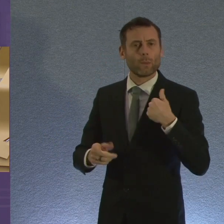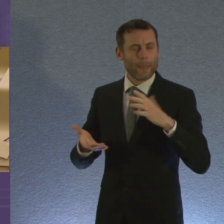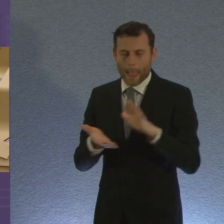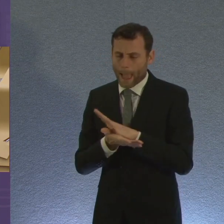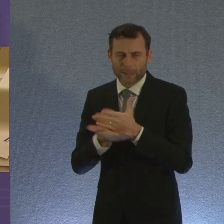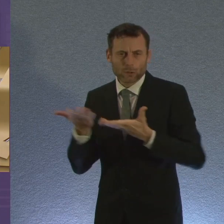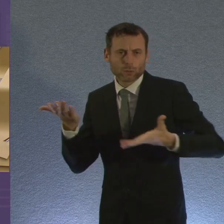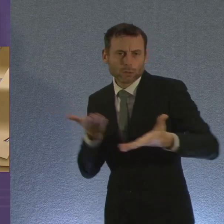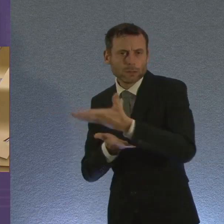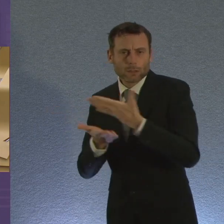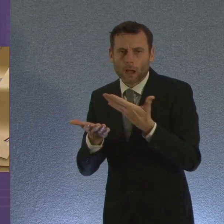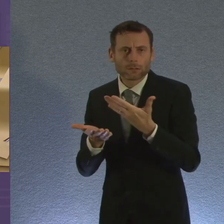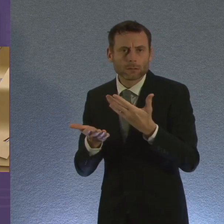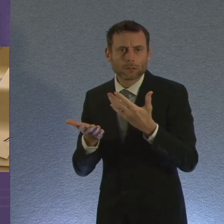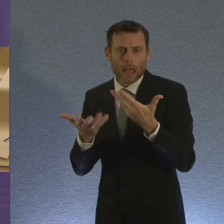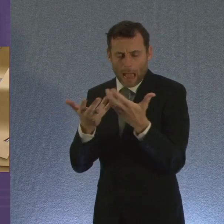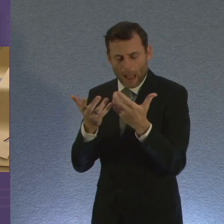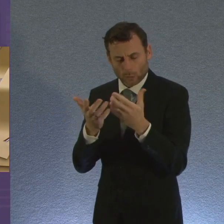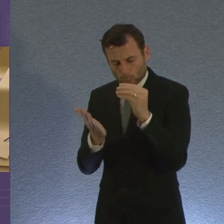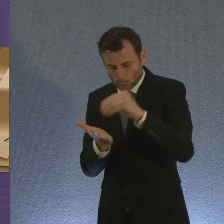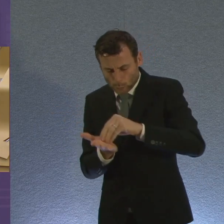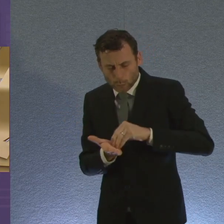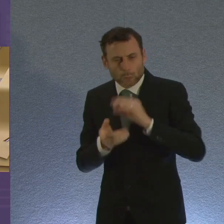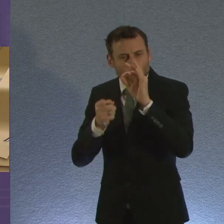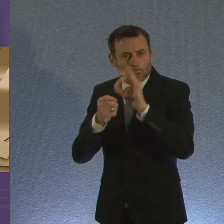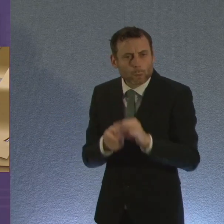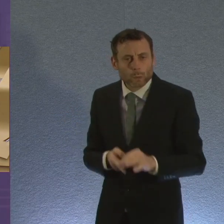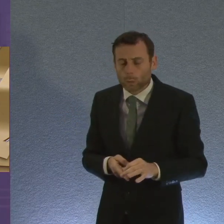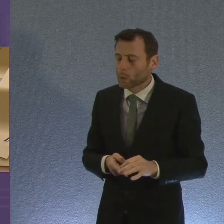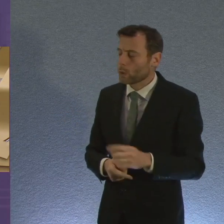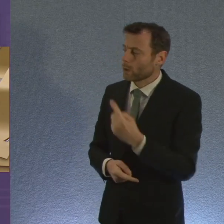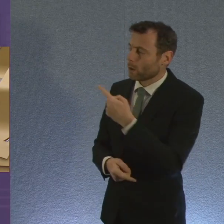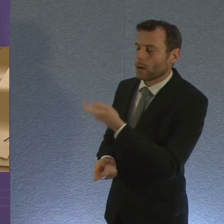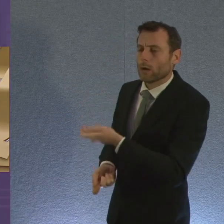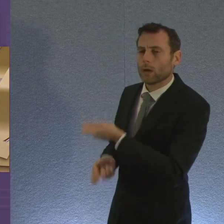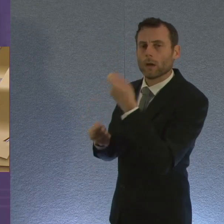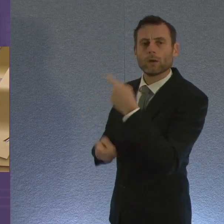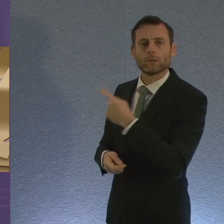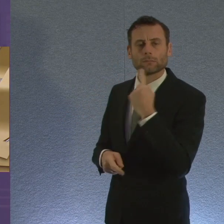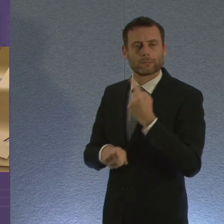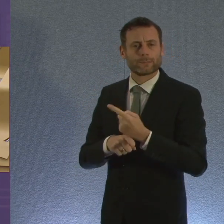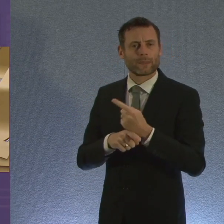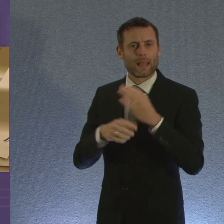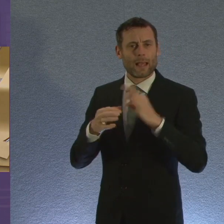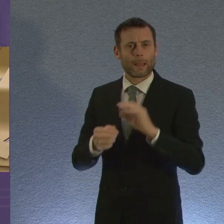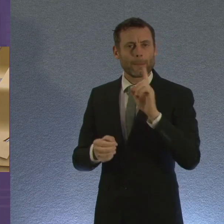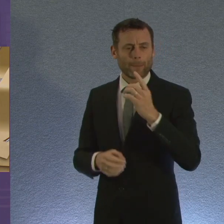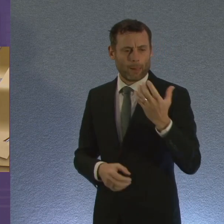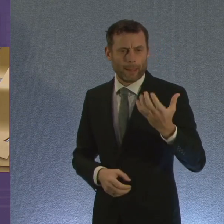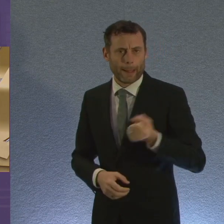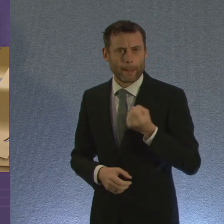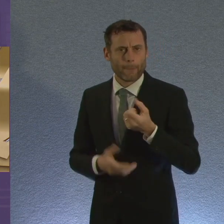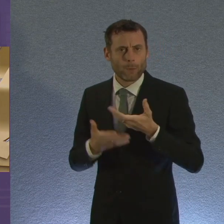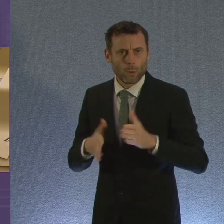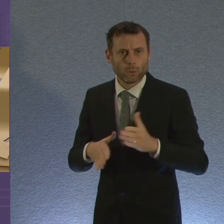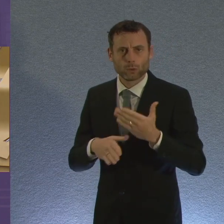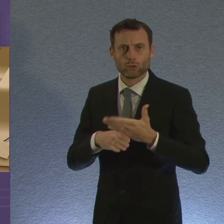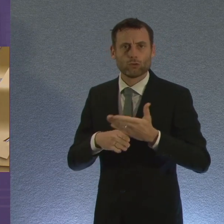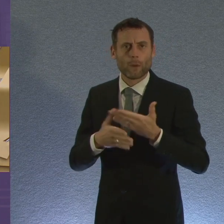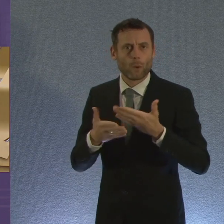matters. Mr. Gibson raised issues regarding real hardship that exists, and so did Pauline